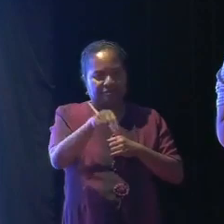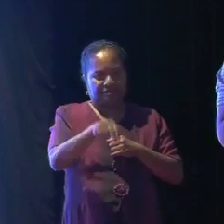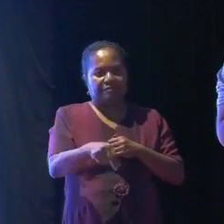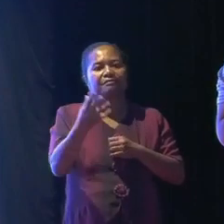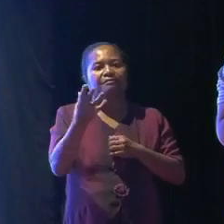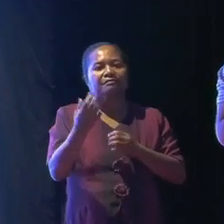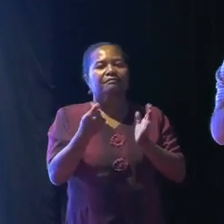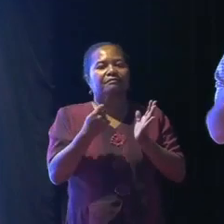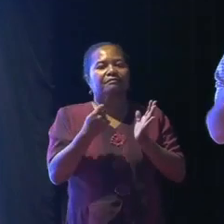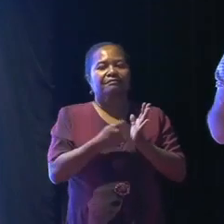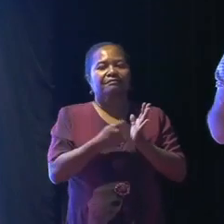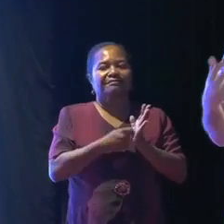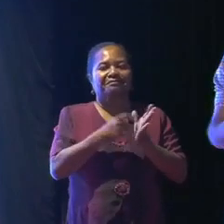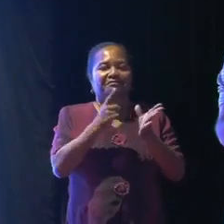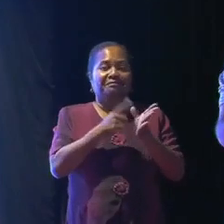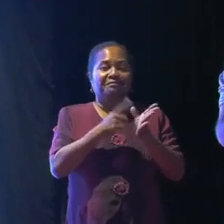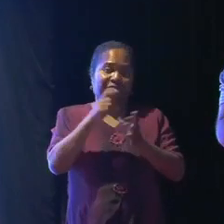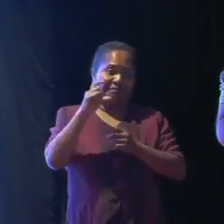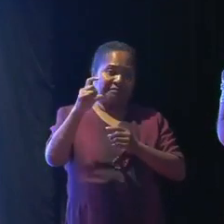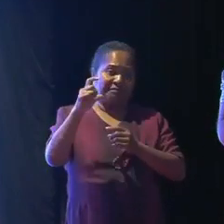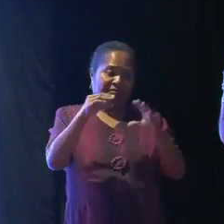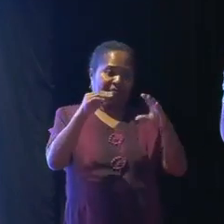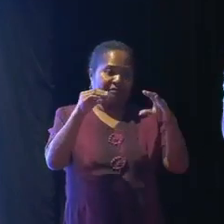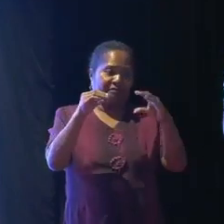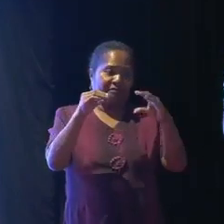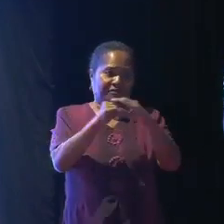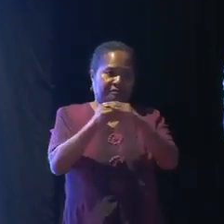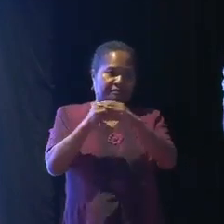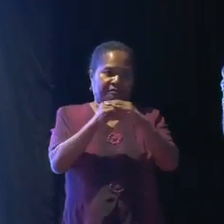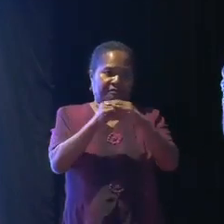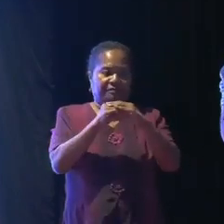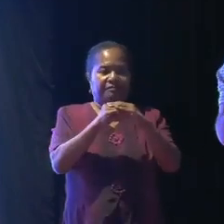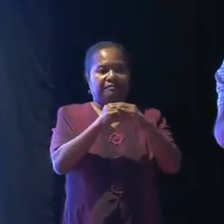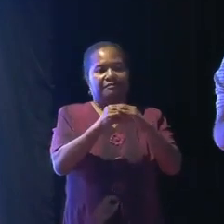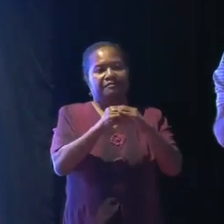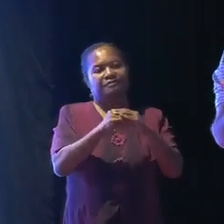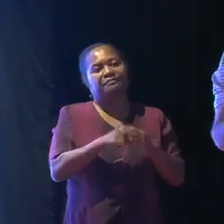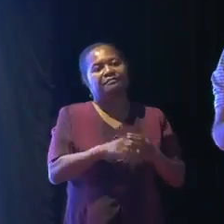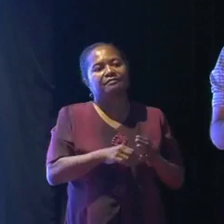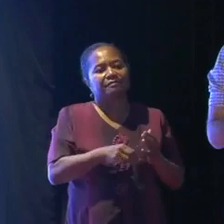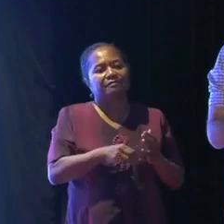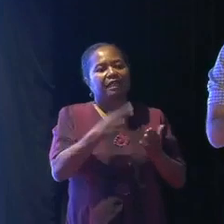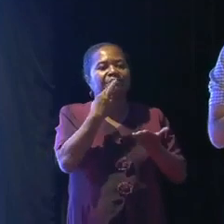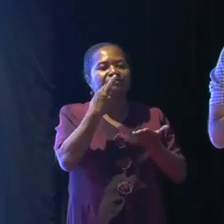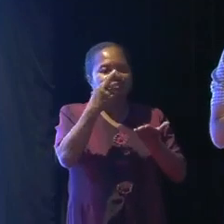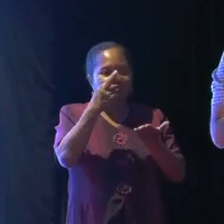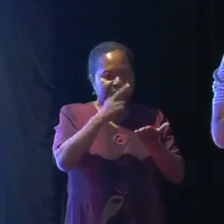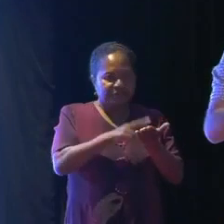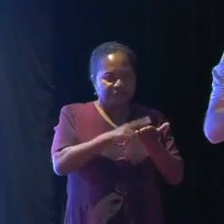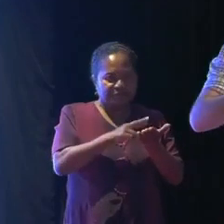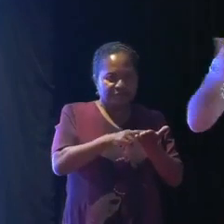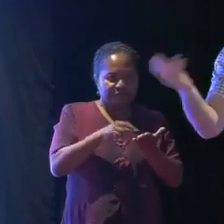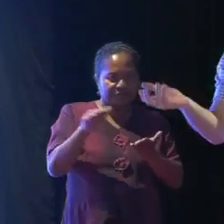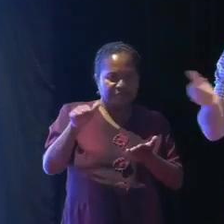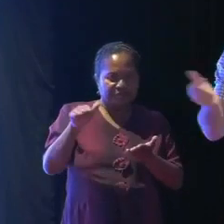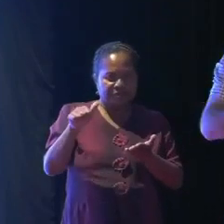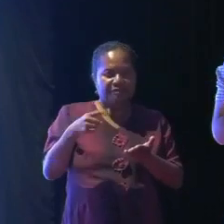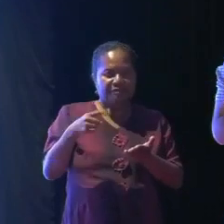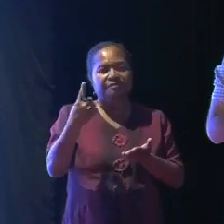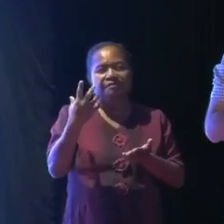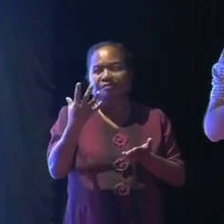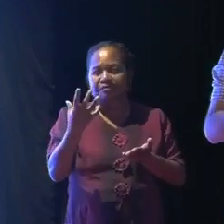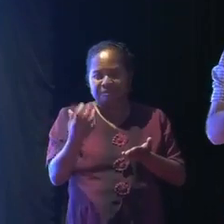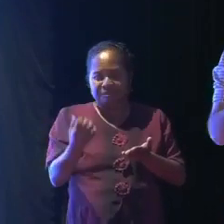account. And banks can also block payments for a number of reasons, which are, again, outside